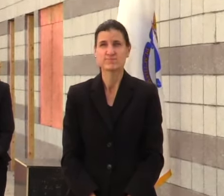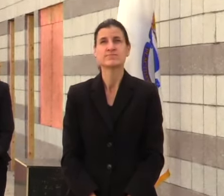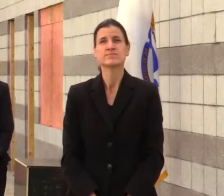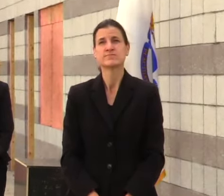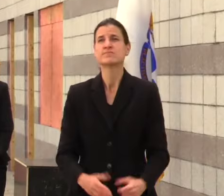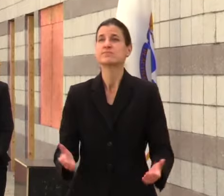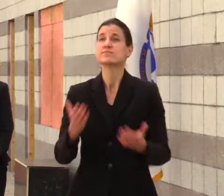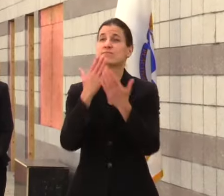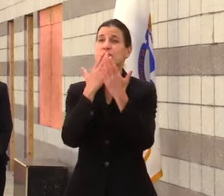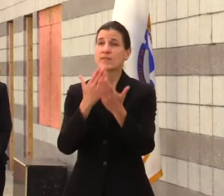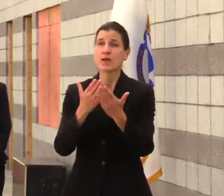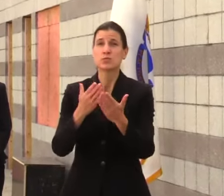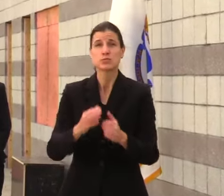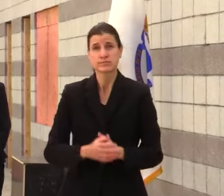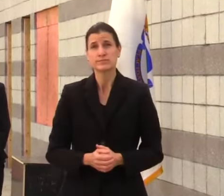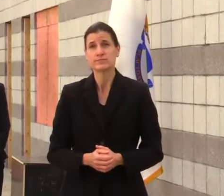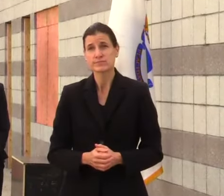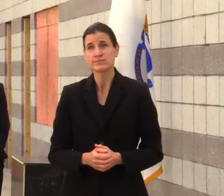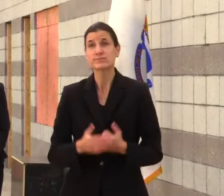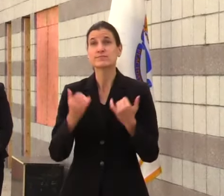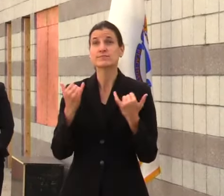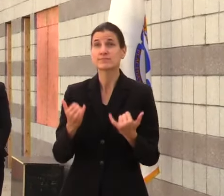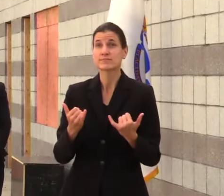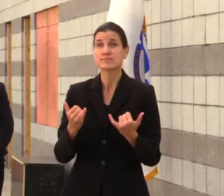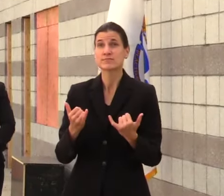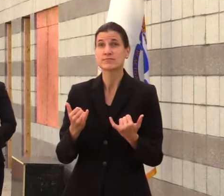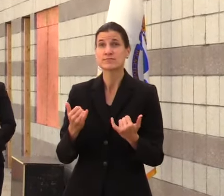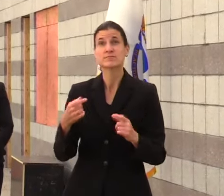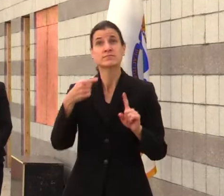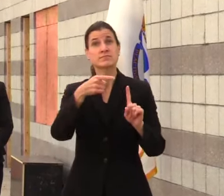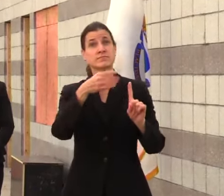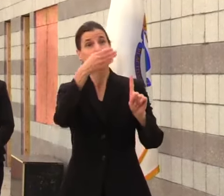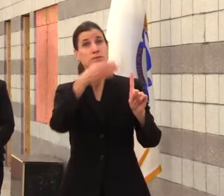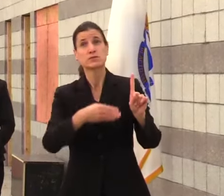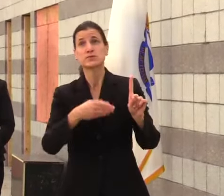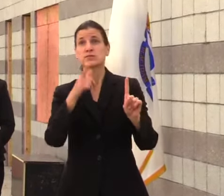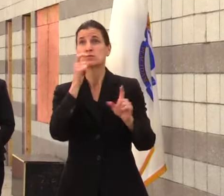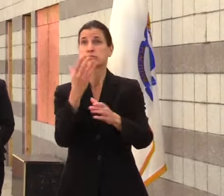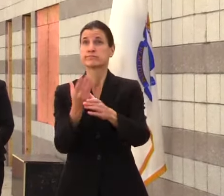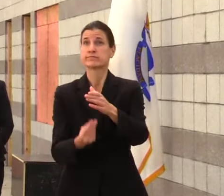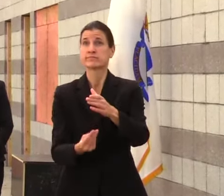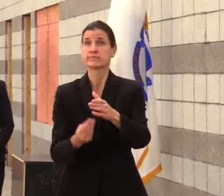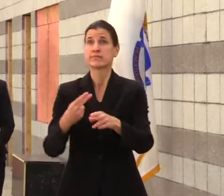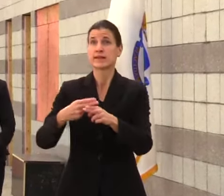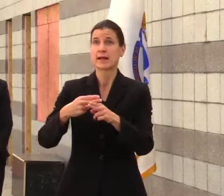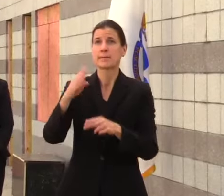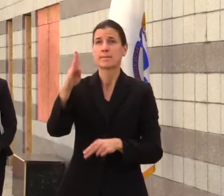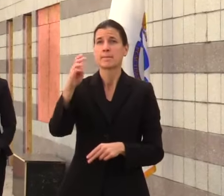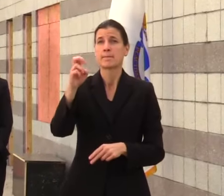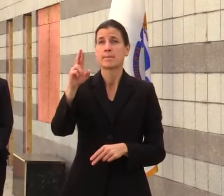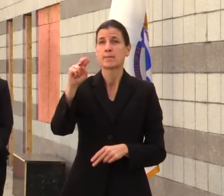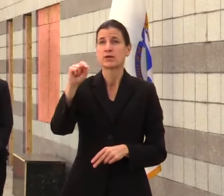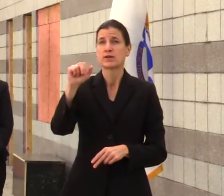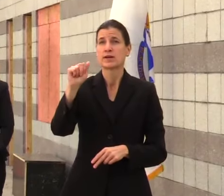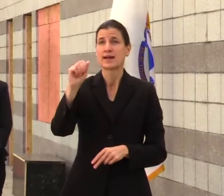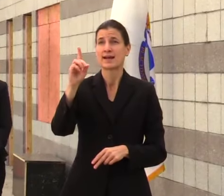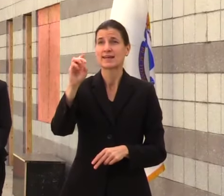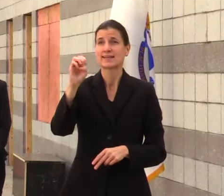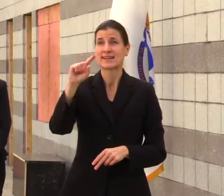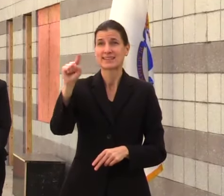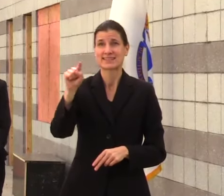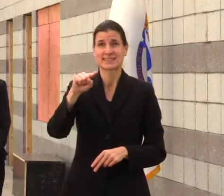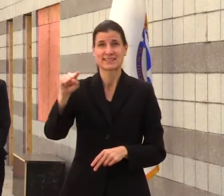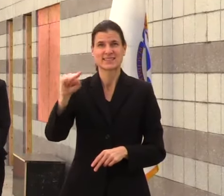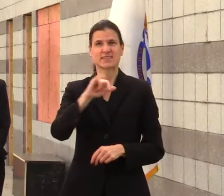Thank you, and we will surely keep Bernadette's memory alive in our hearts. It was a